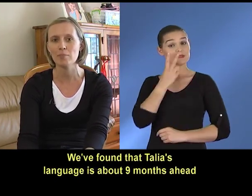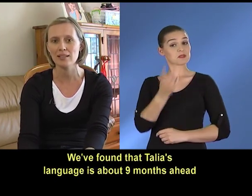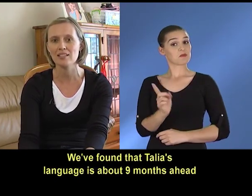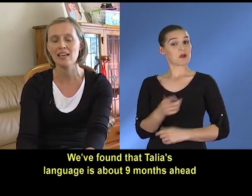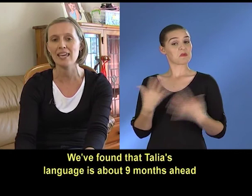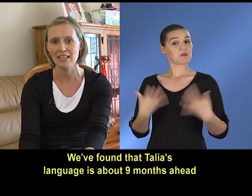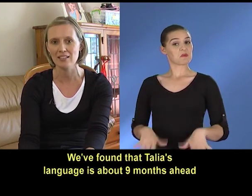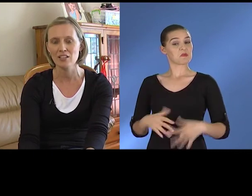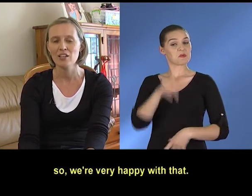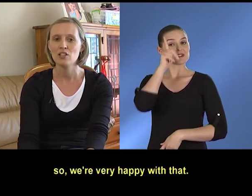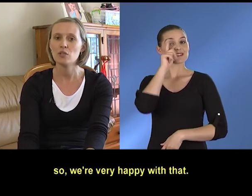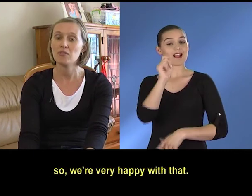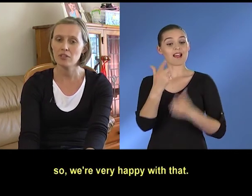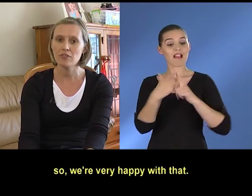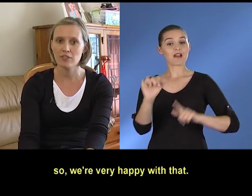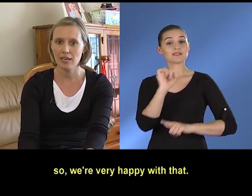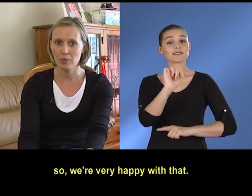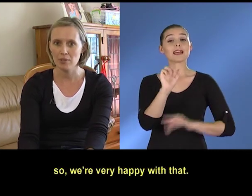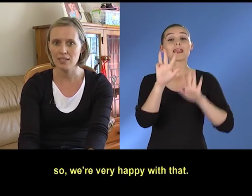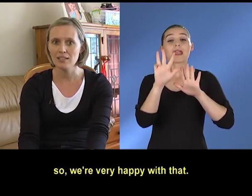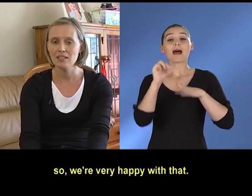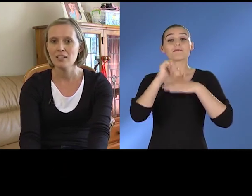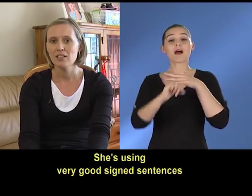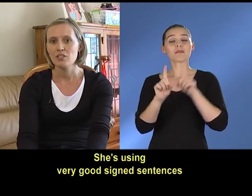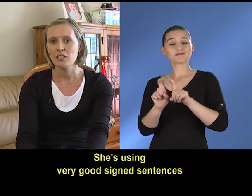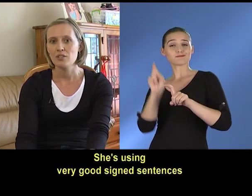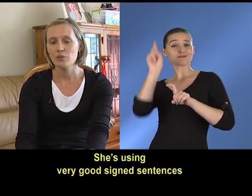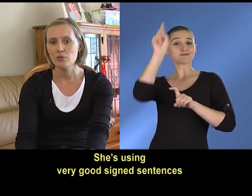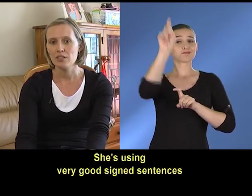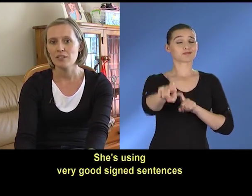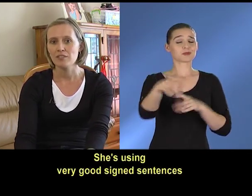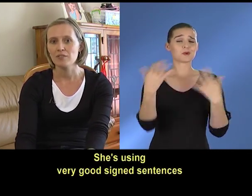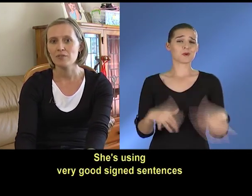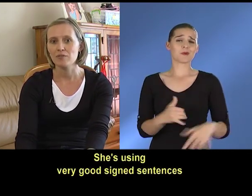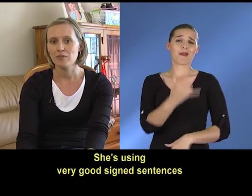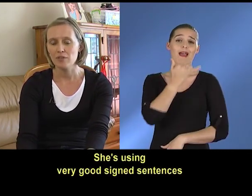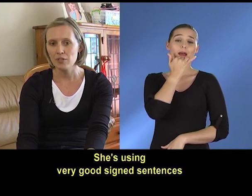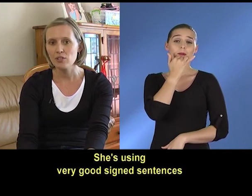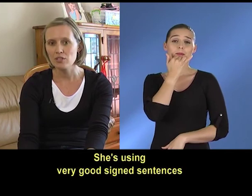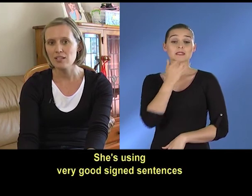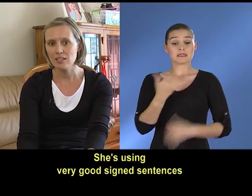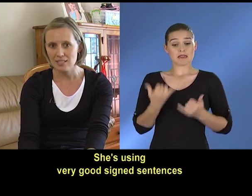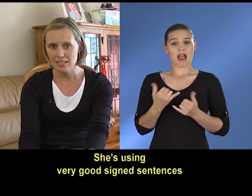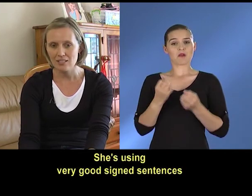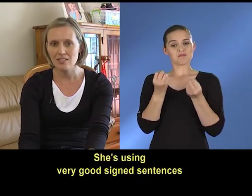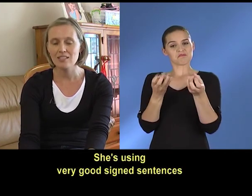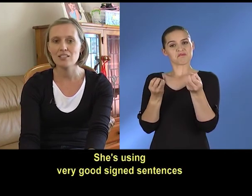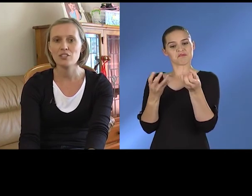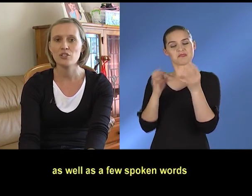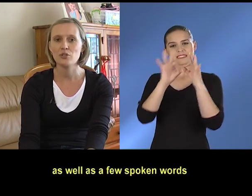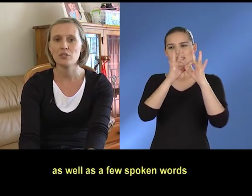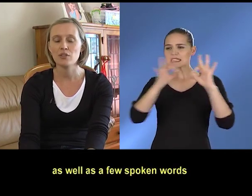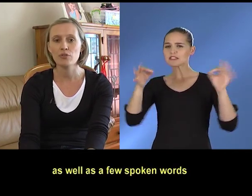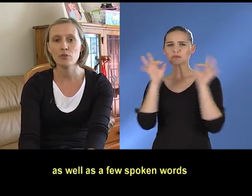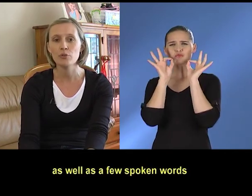about 9 months ahead. So we're very, very happy with that. She's using very good sign